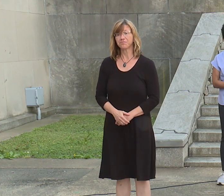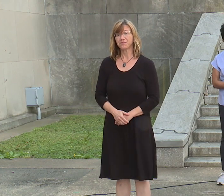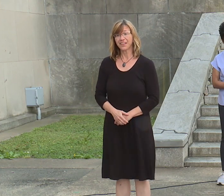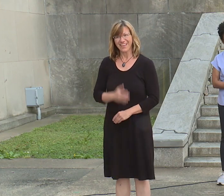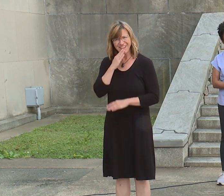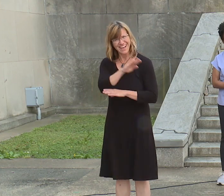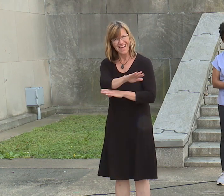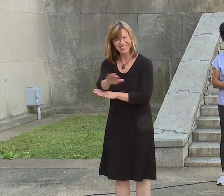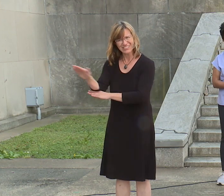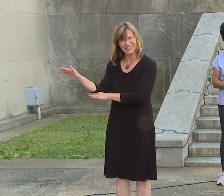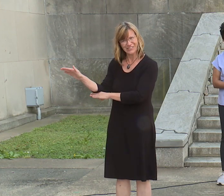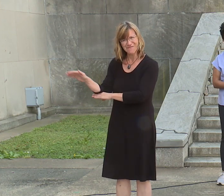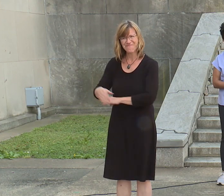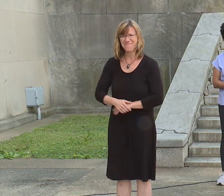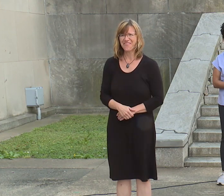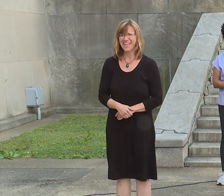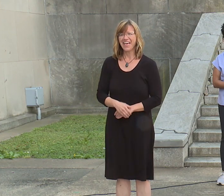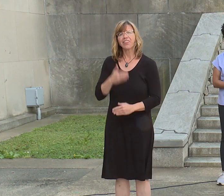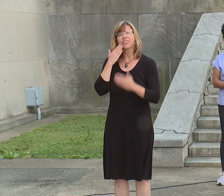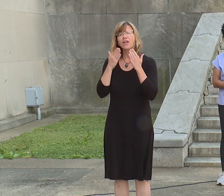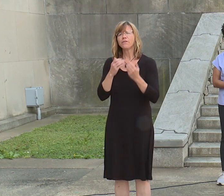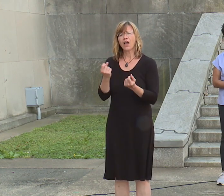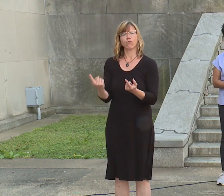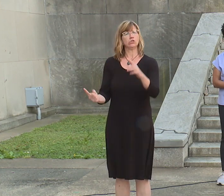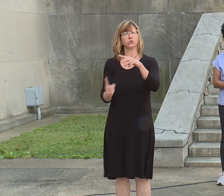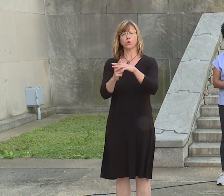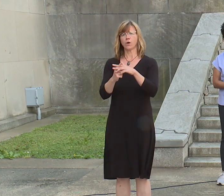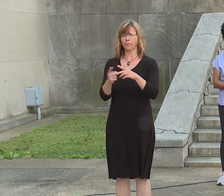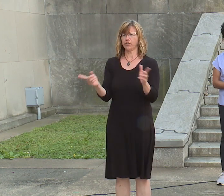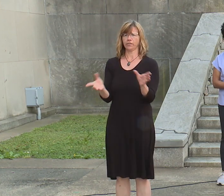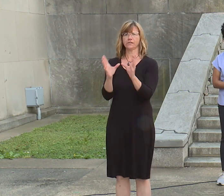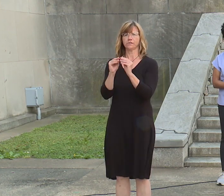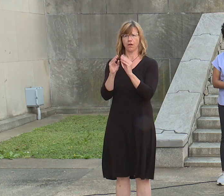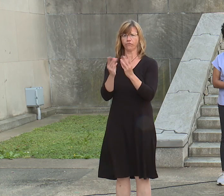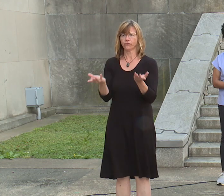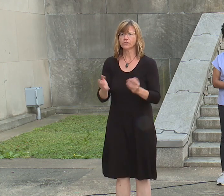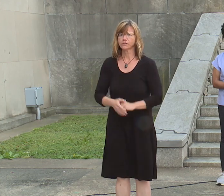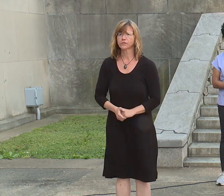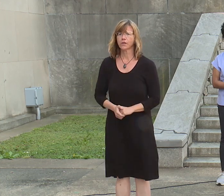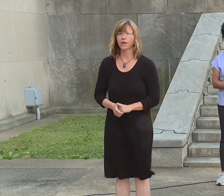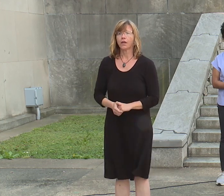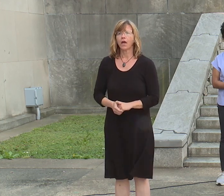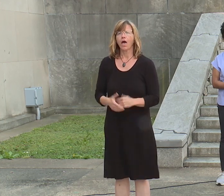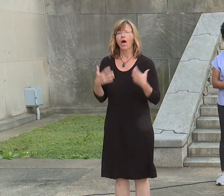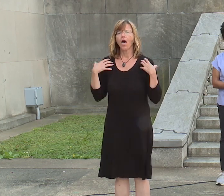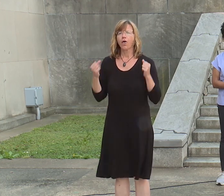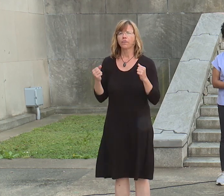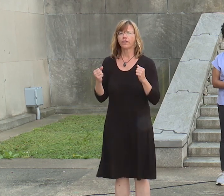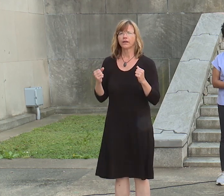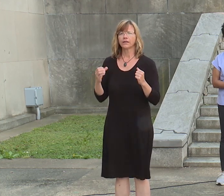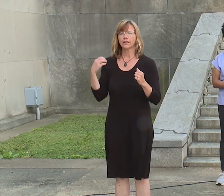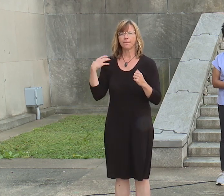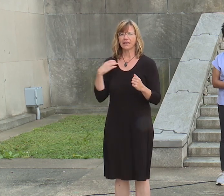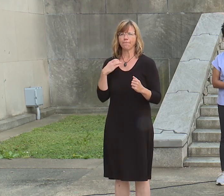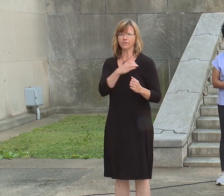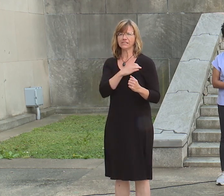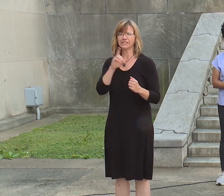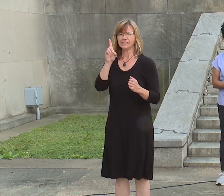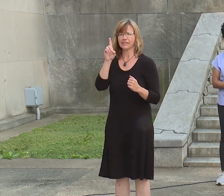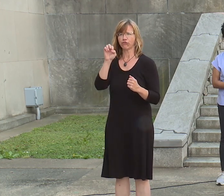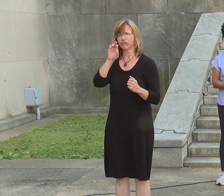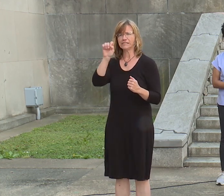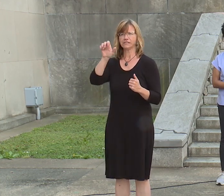afternoon, everyone. I want to thank everyone for being here. I am joined today by Health Commissioner Dr. Jaraza and